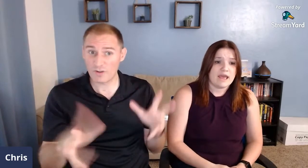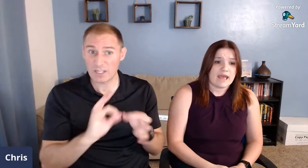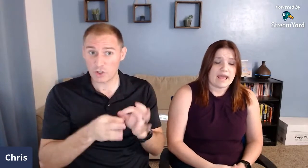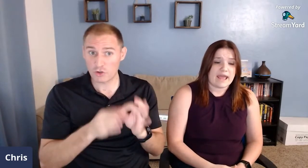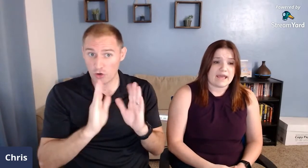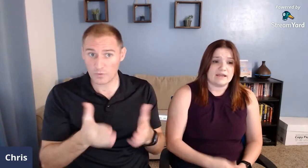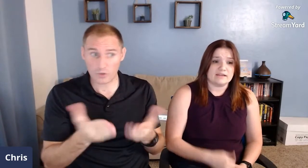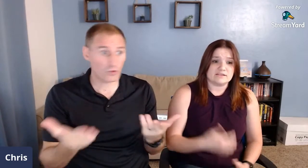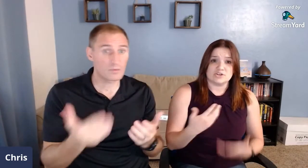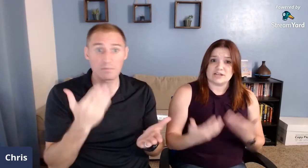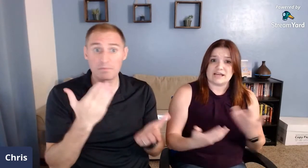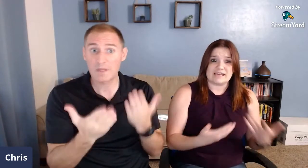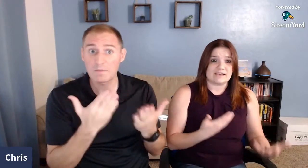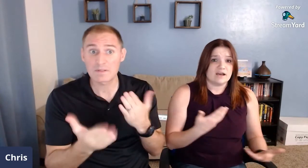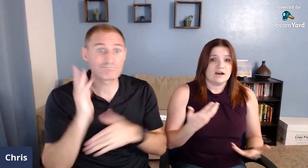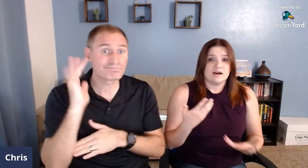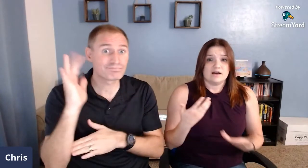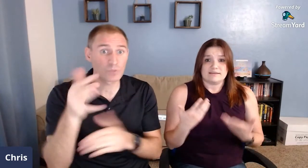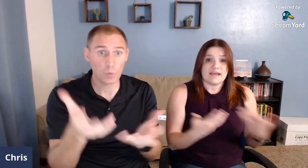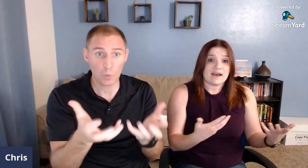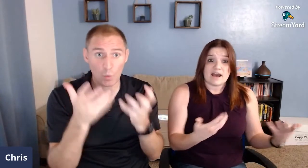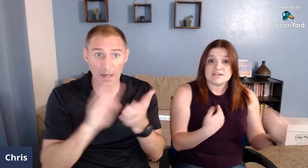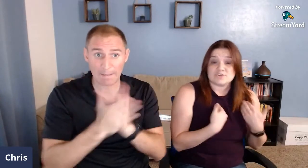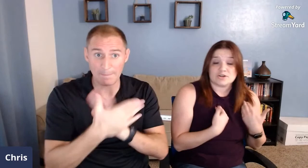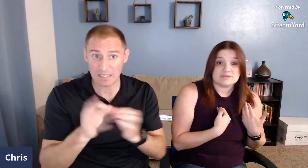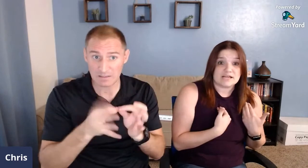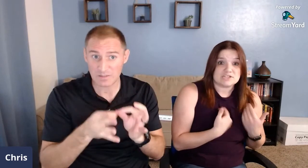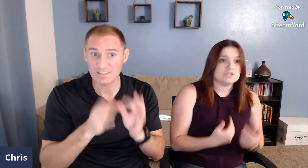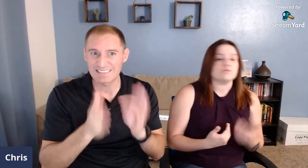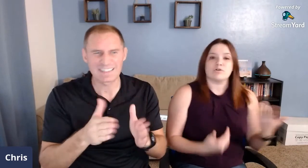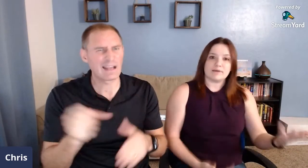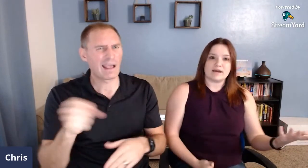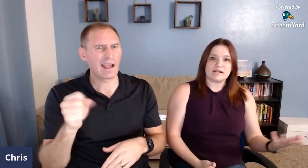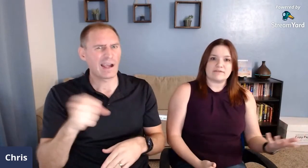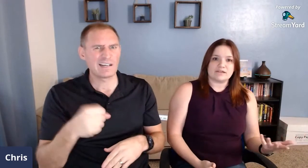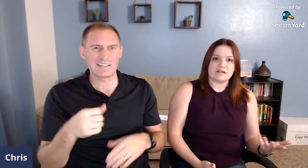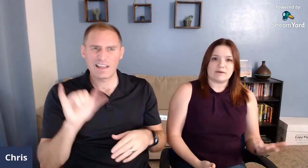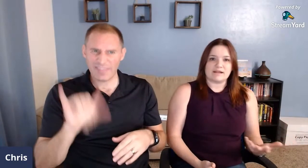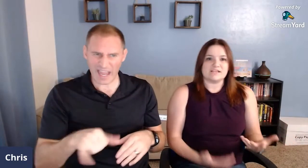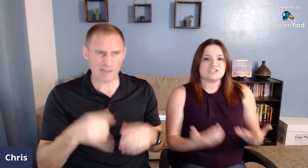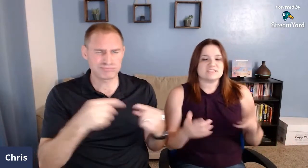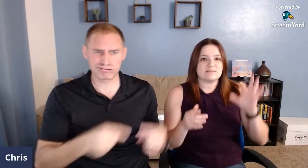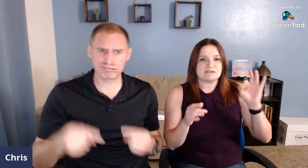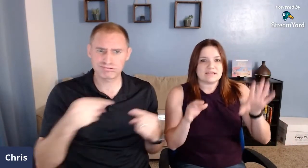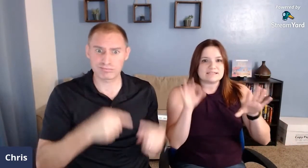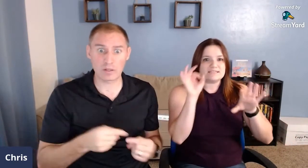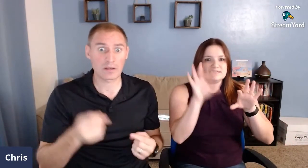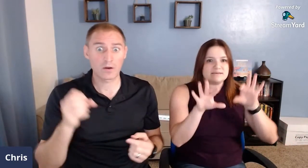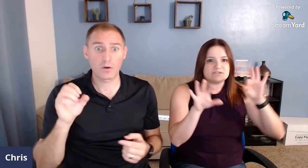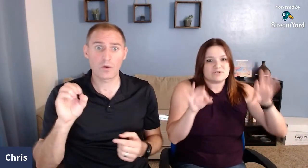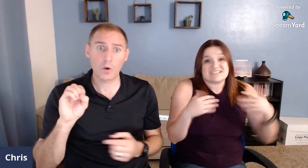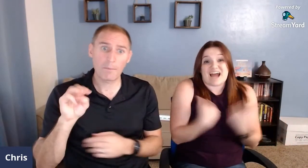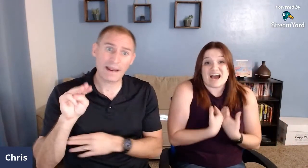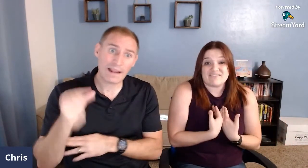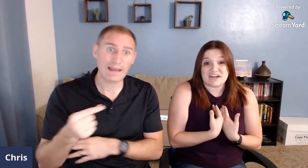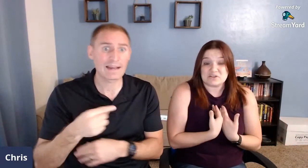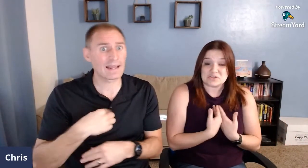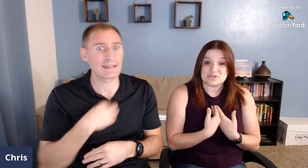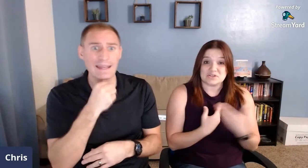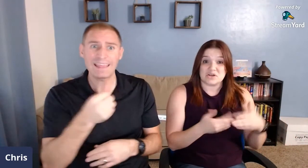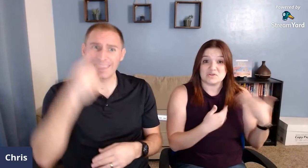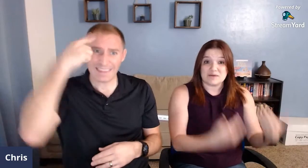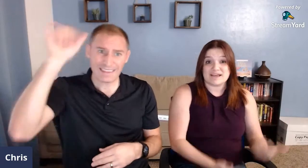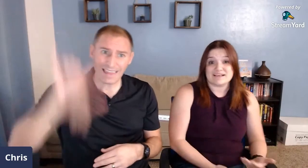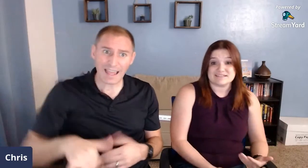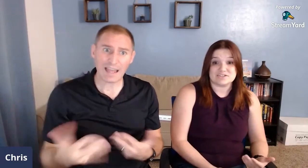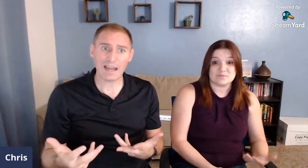now and you're like, yeah, I struggle with that too, or oh my God, I never thought about it. It's just some little like tips and tricks that I've kind of